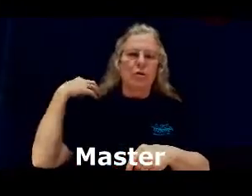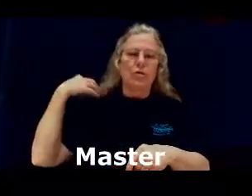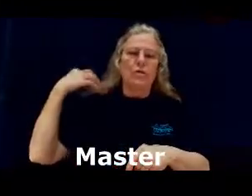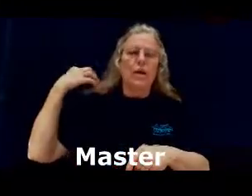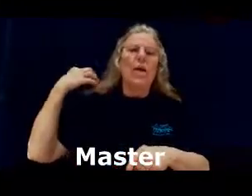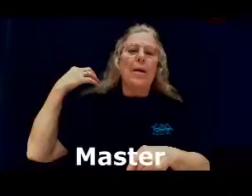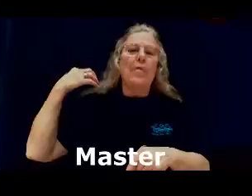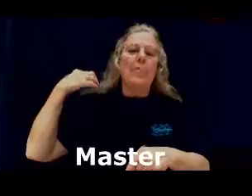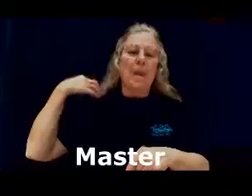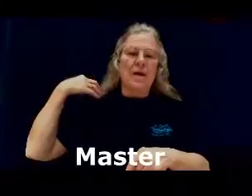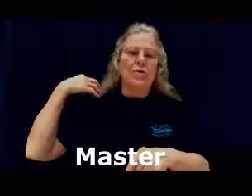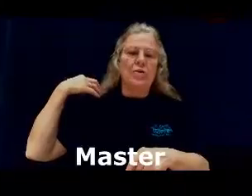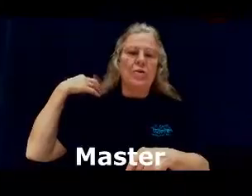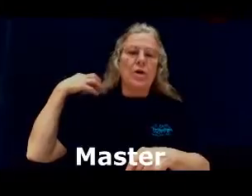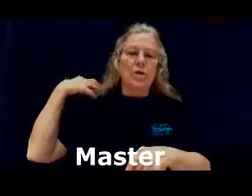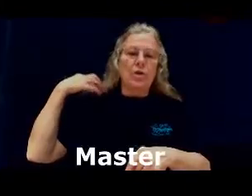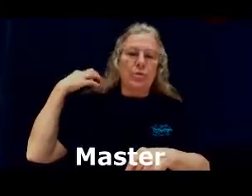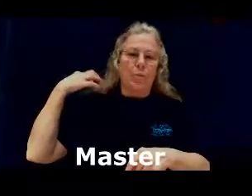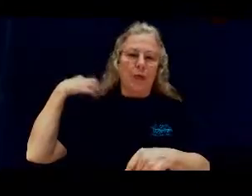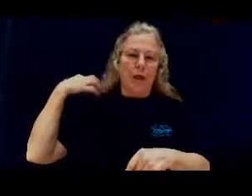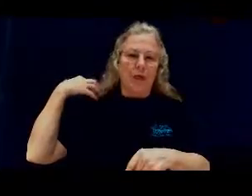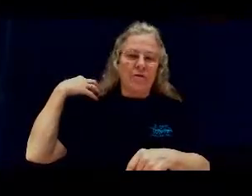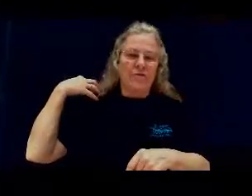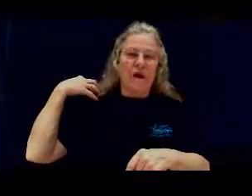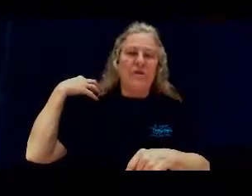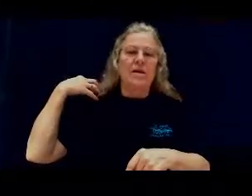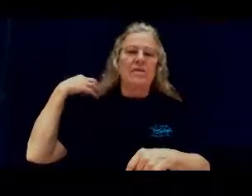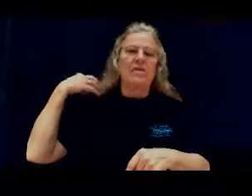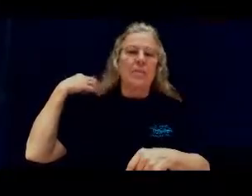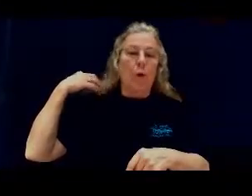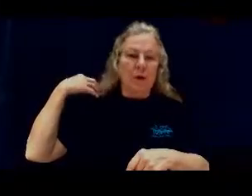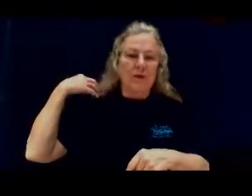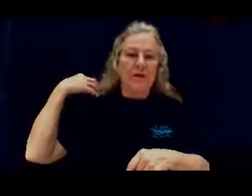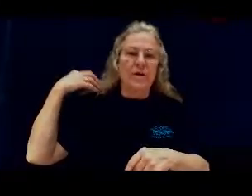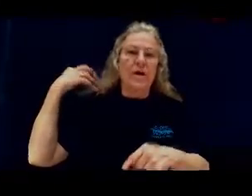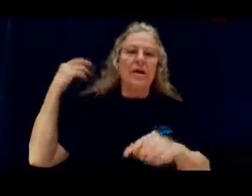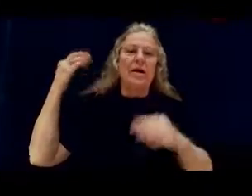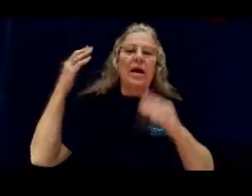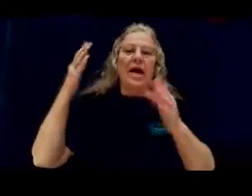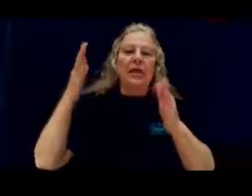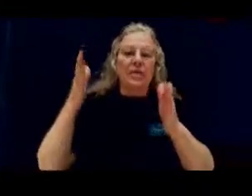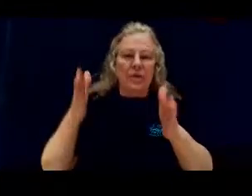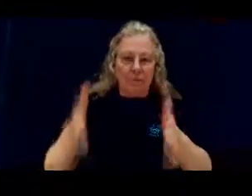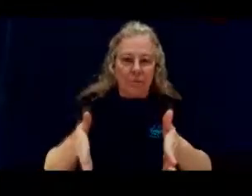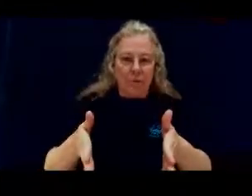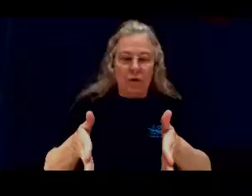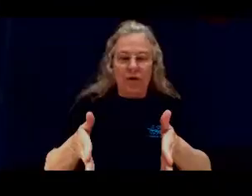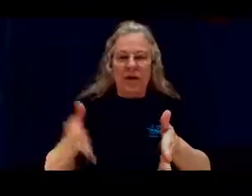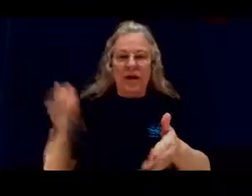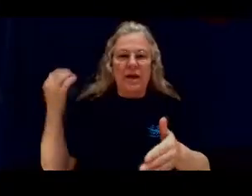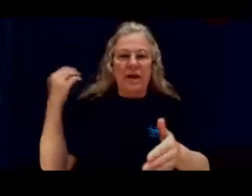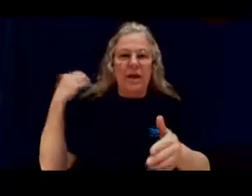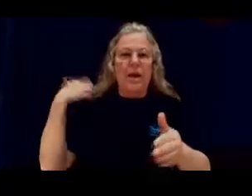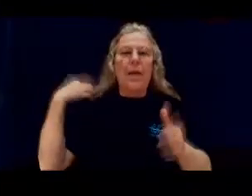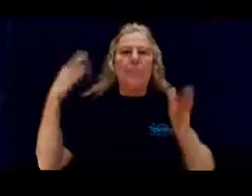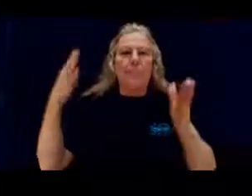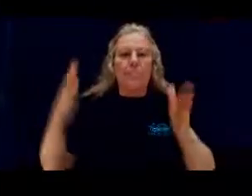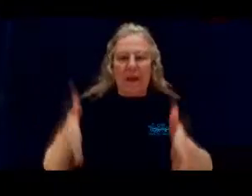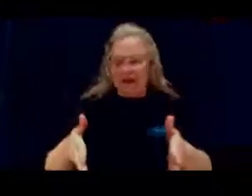shoulder. Master, you point out the fact that it's the boss area and then person ending.